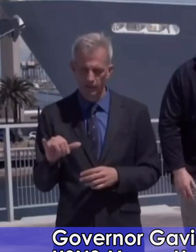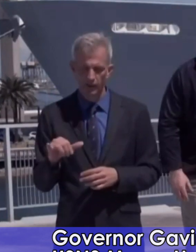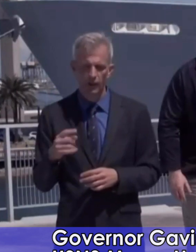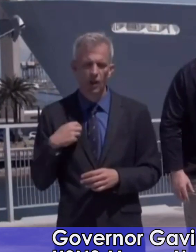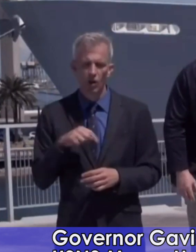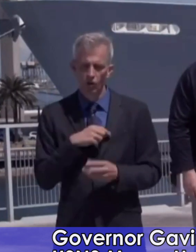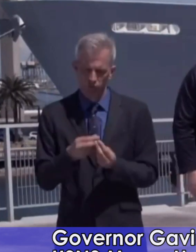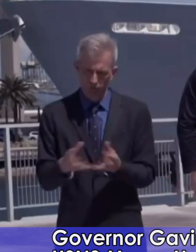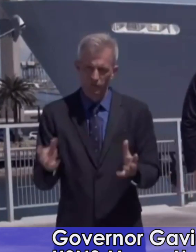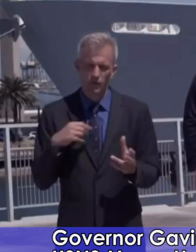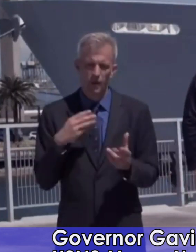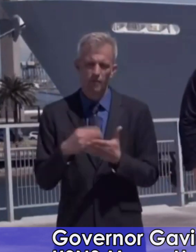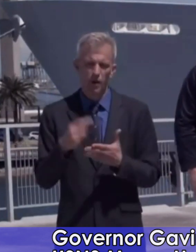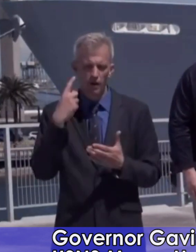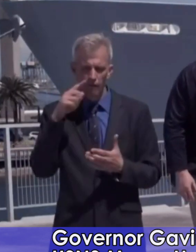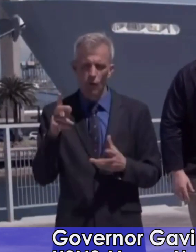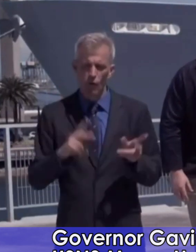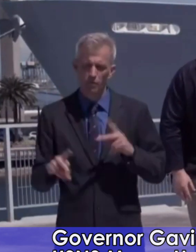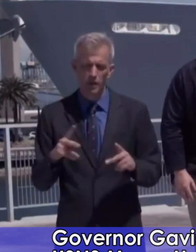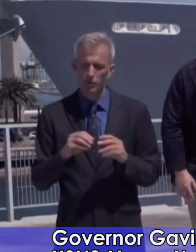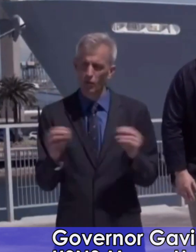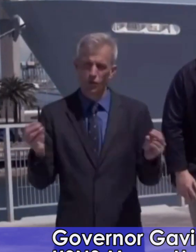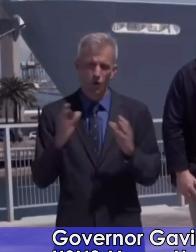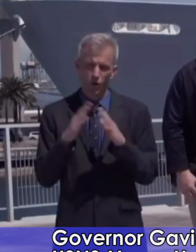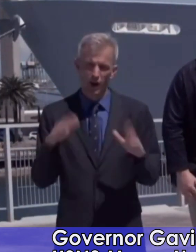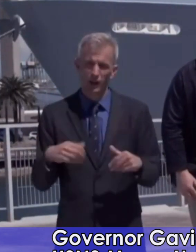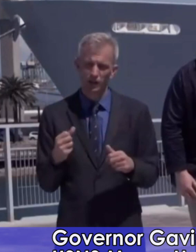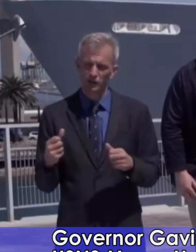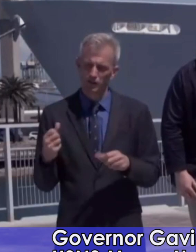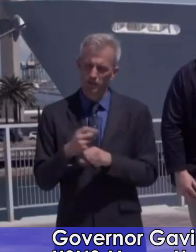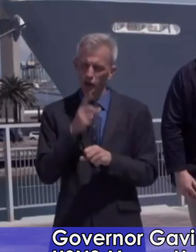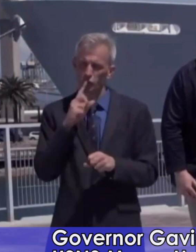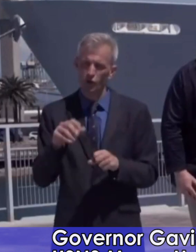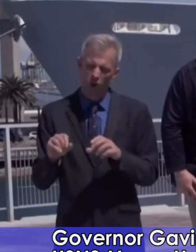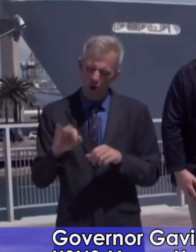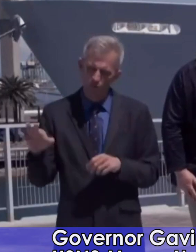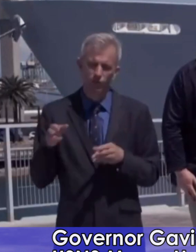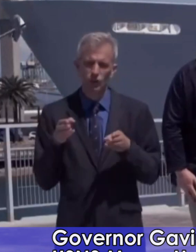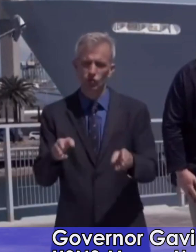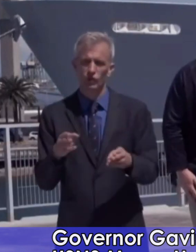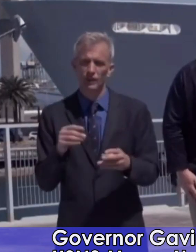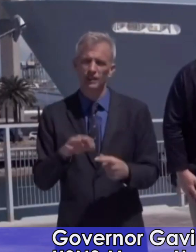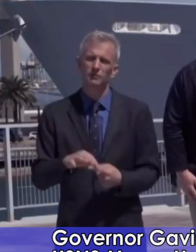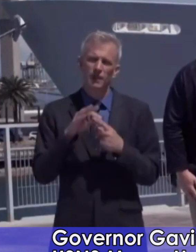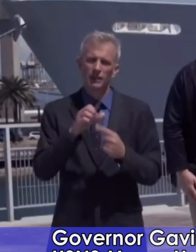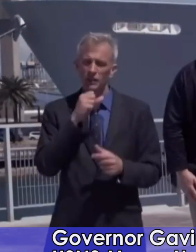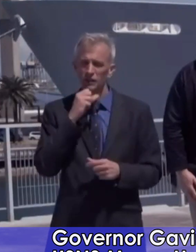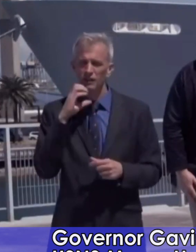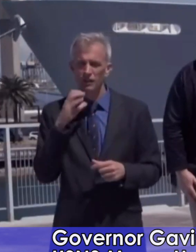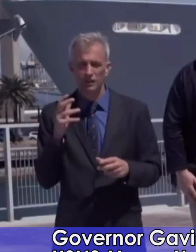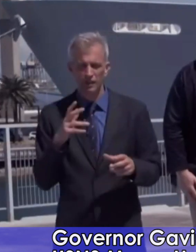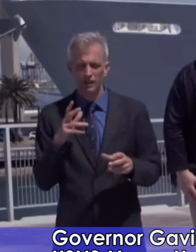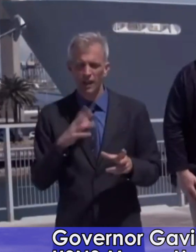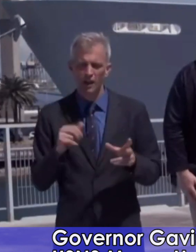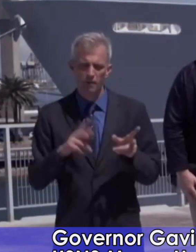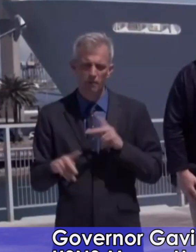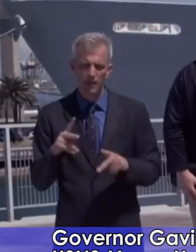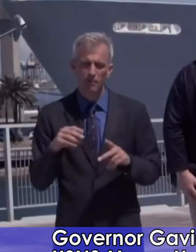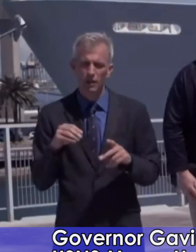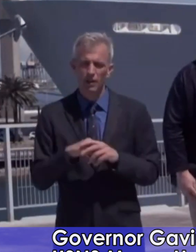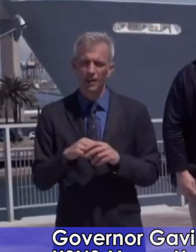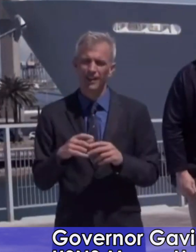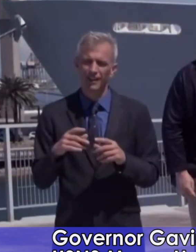homeless individuals to prioritize getting people off the streets, particularly seniors and those in encampments and those that are